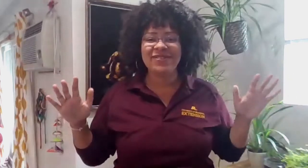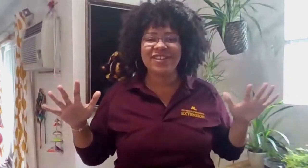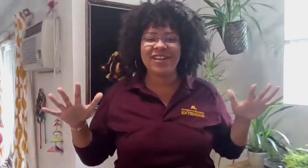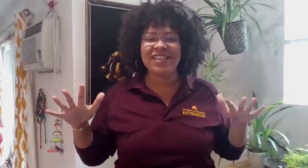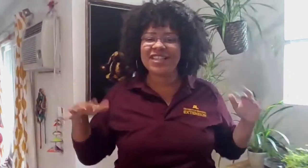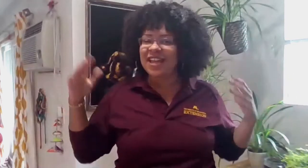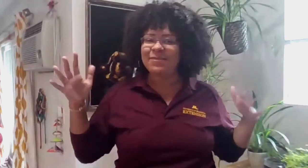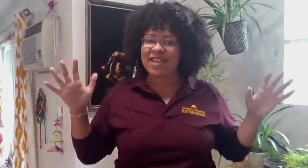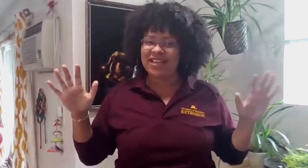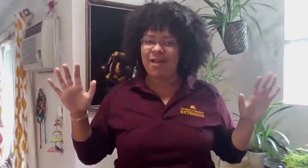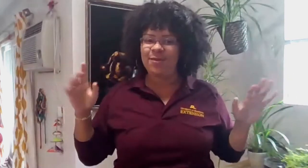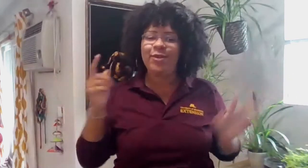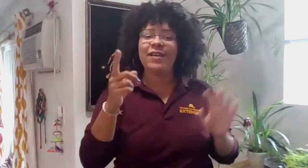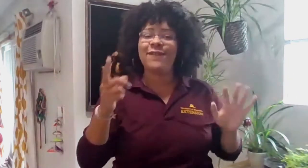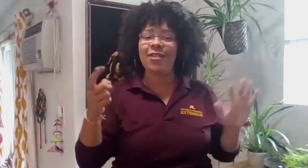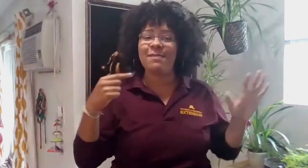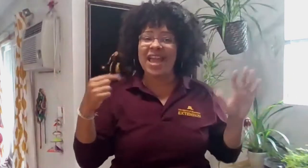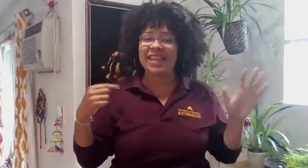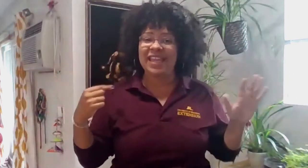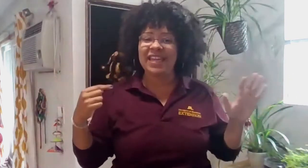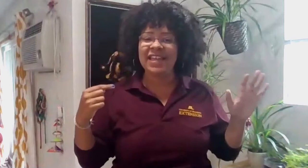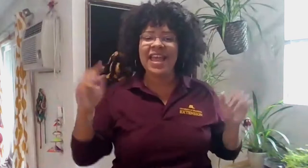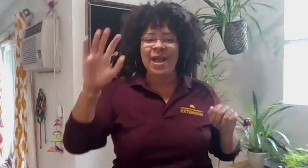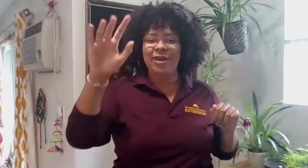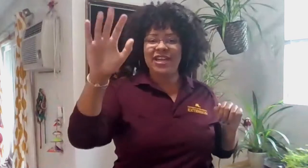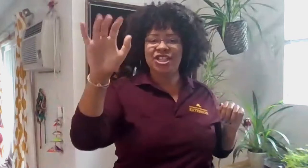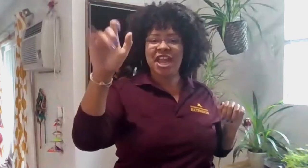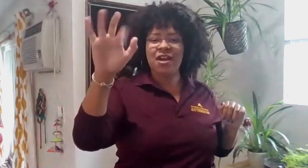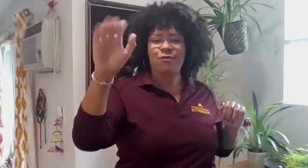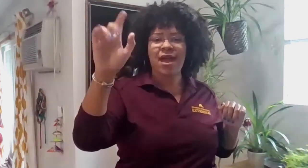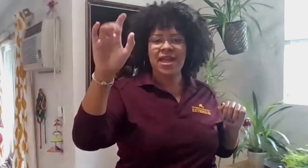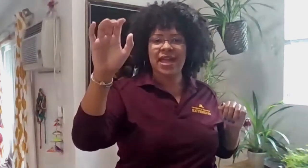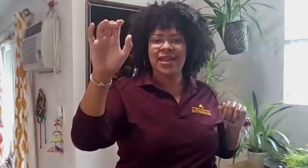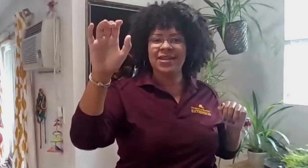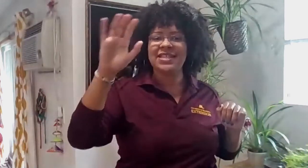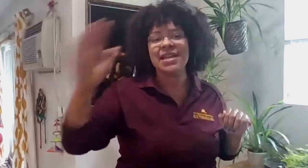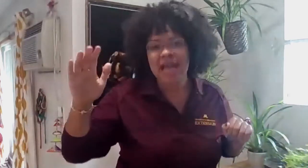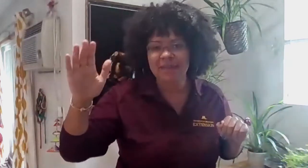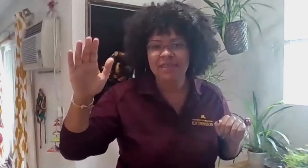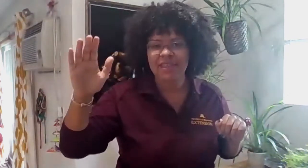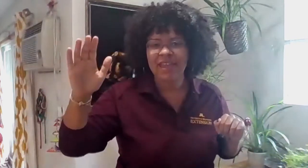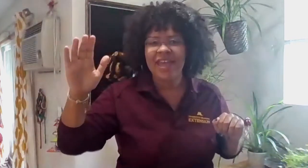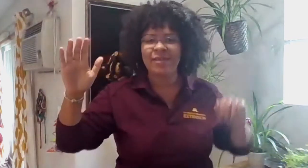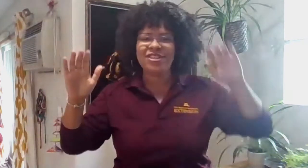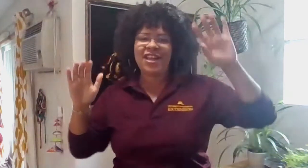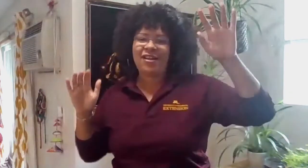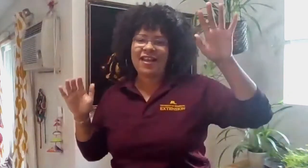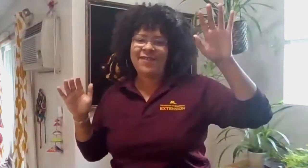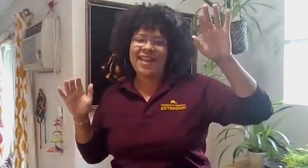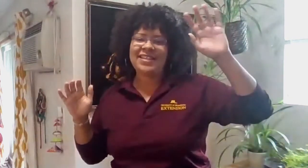what's called the shake up, shake down. You're going to follow my lead, and we're going to shake our right hand 10 times, then we'll shake our left hand